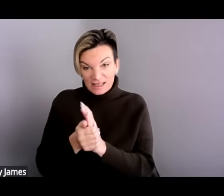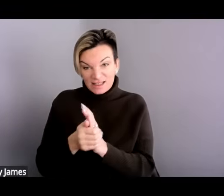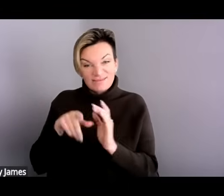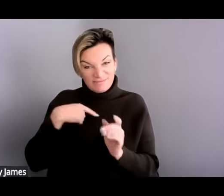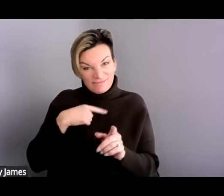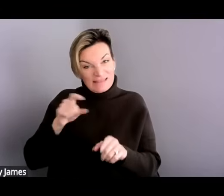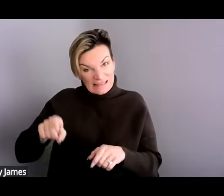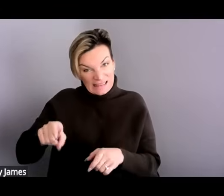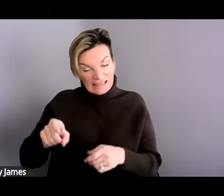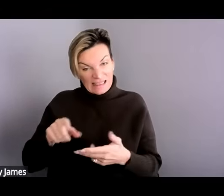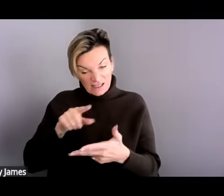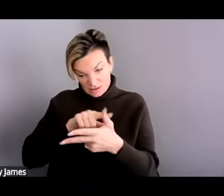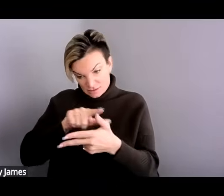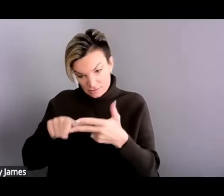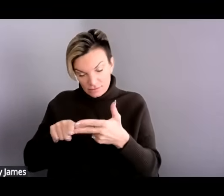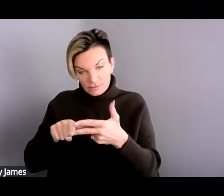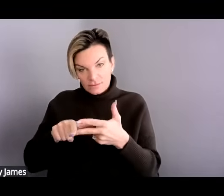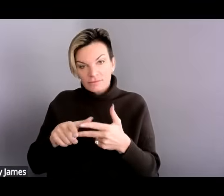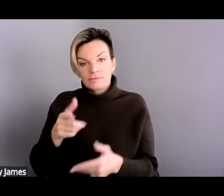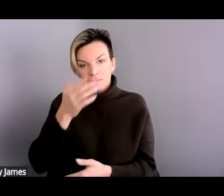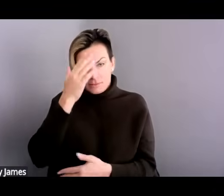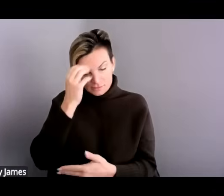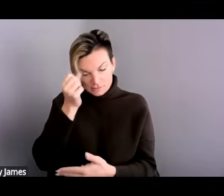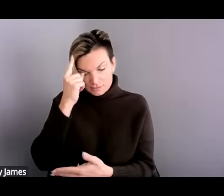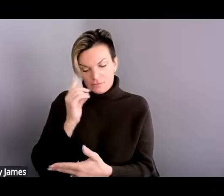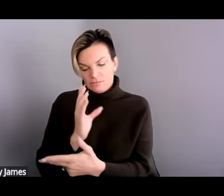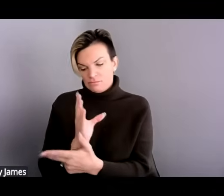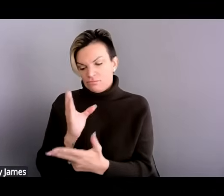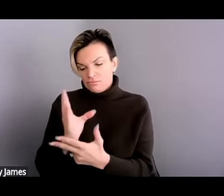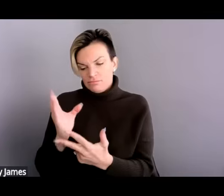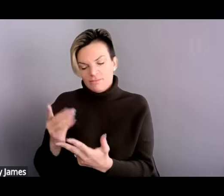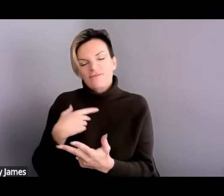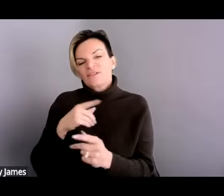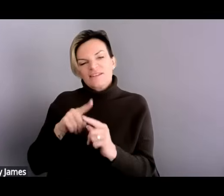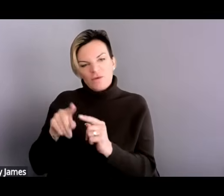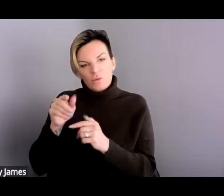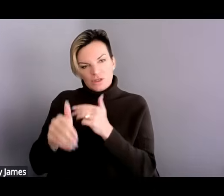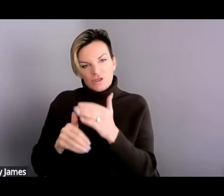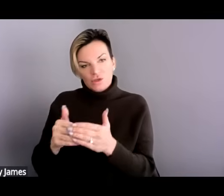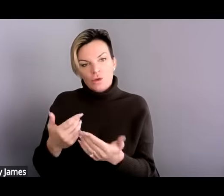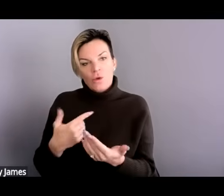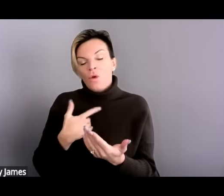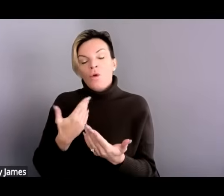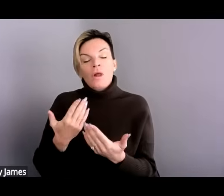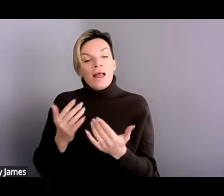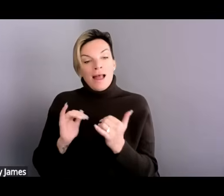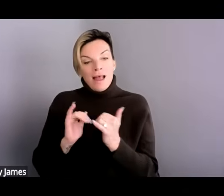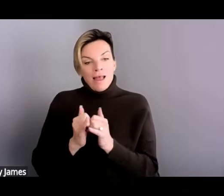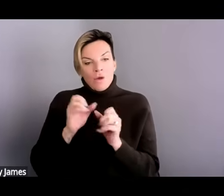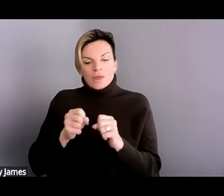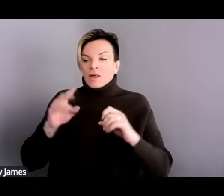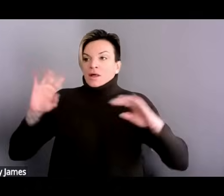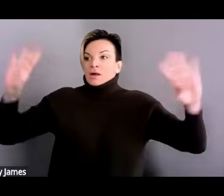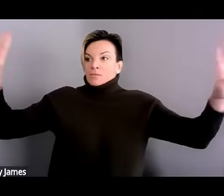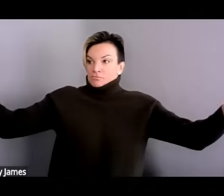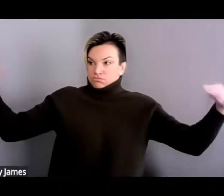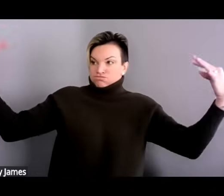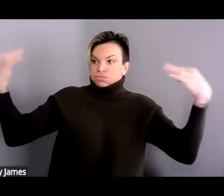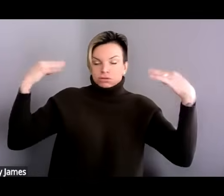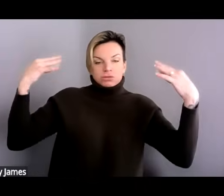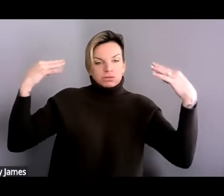procedure. And so whatever we can do in the public eye to clarify and